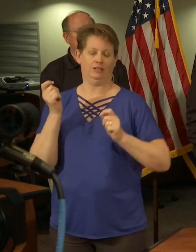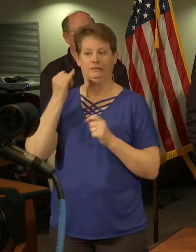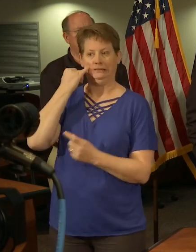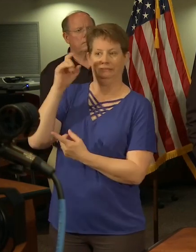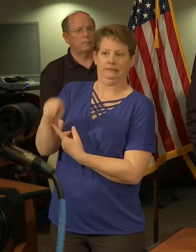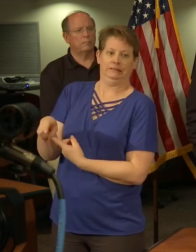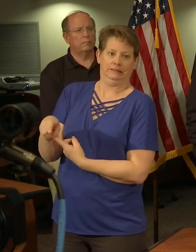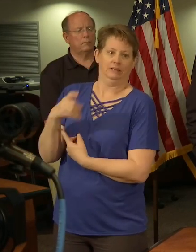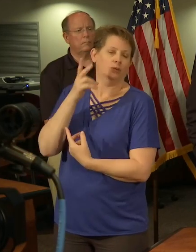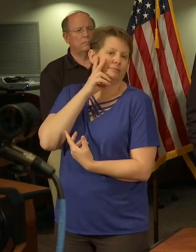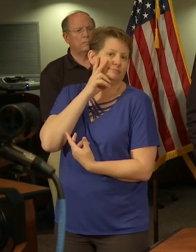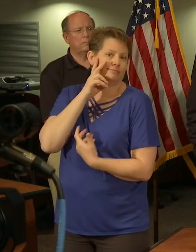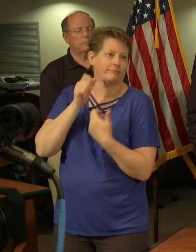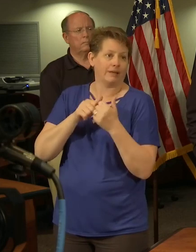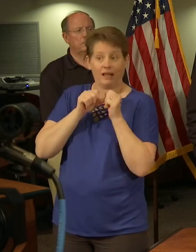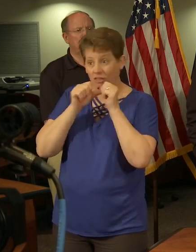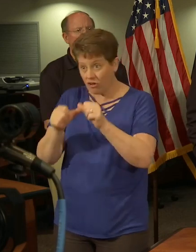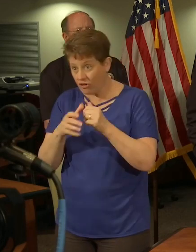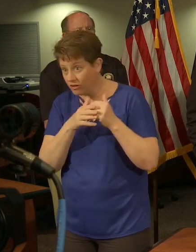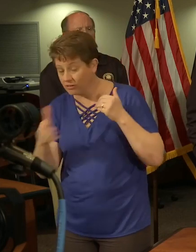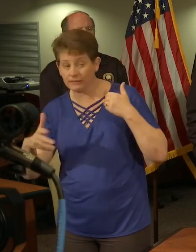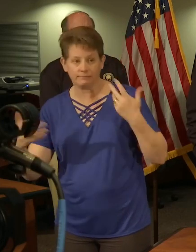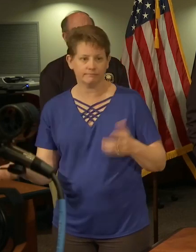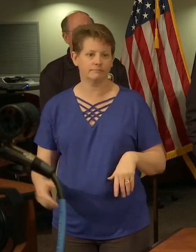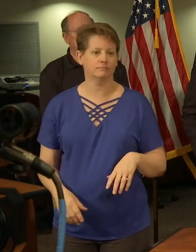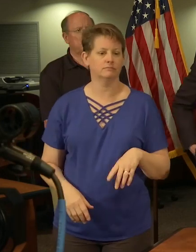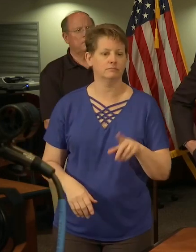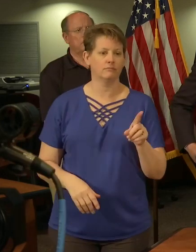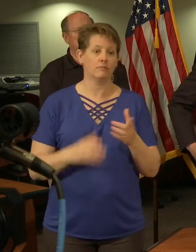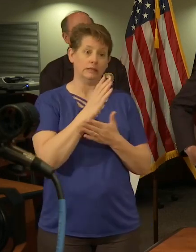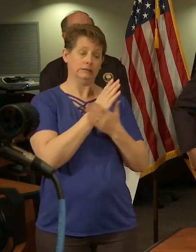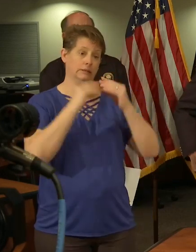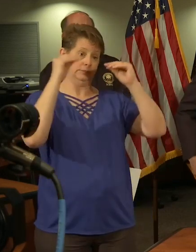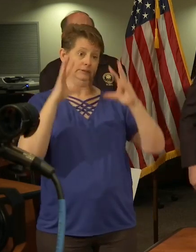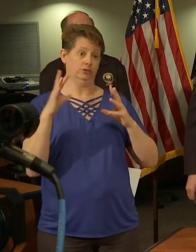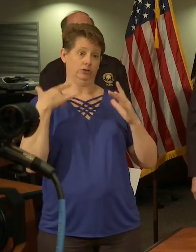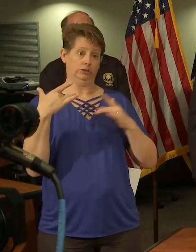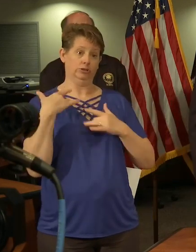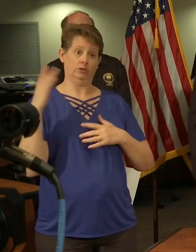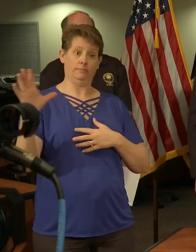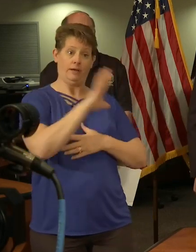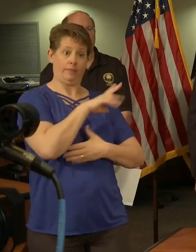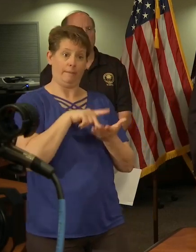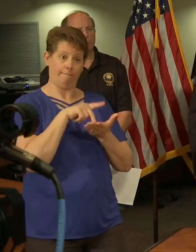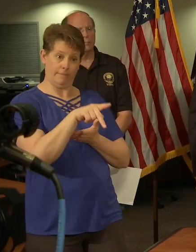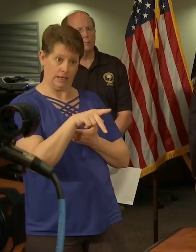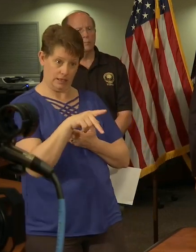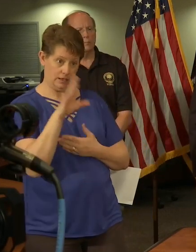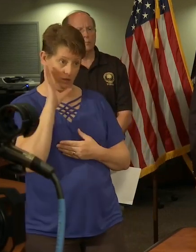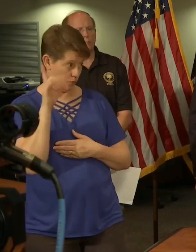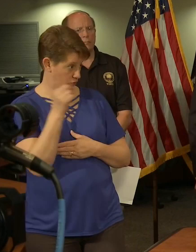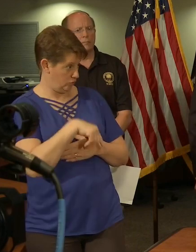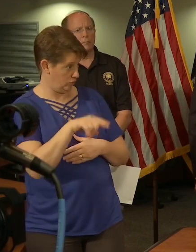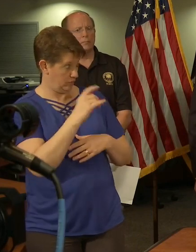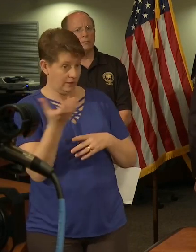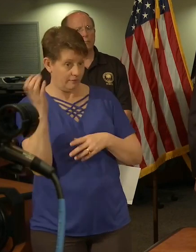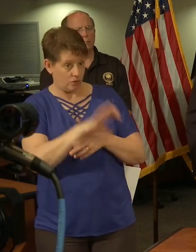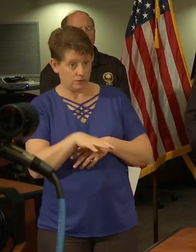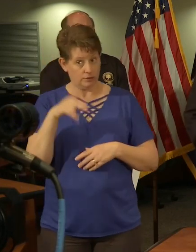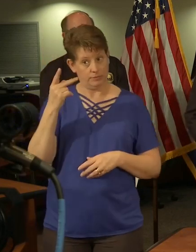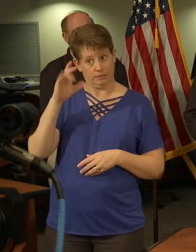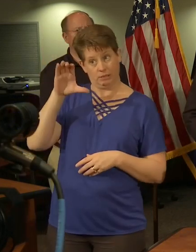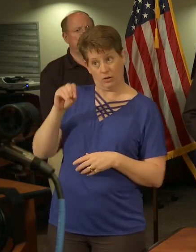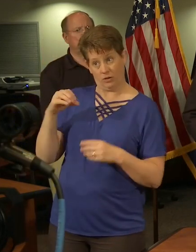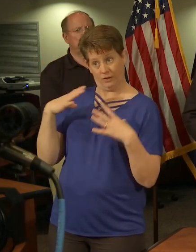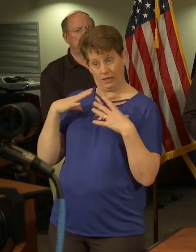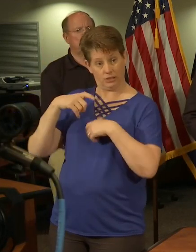needed. We'll just have to wait and see how long this goes. Some of the teachers are concerned about their pay. Will you guys be forcing them to use PTO